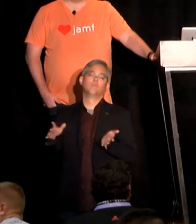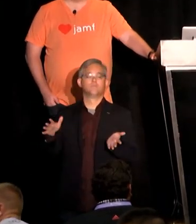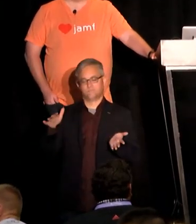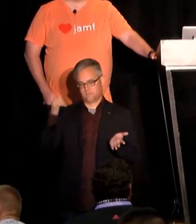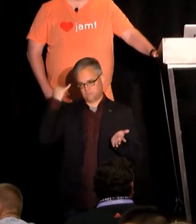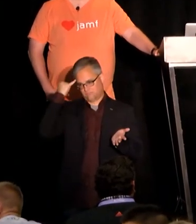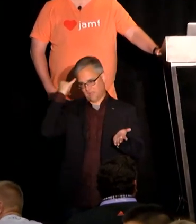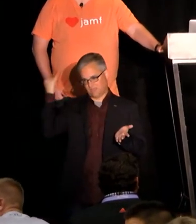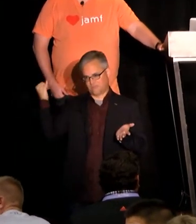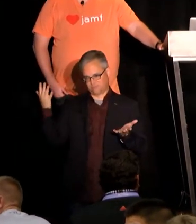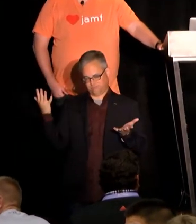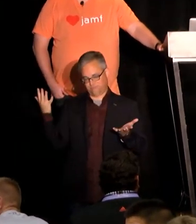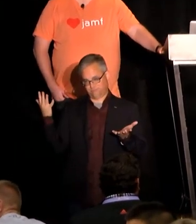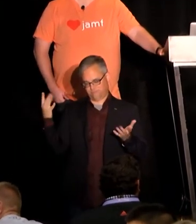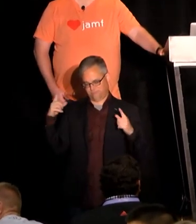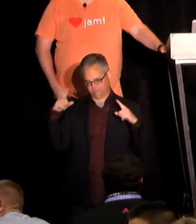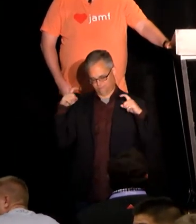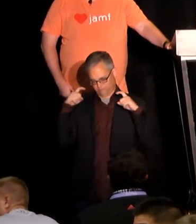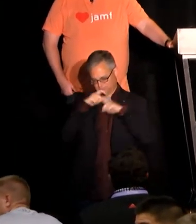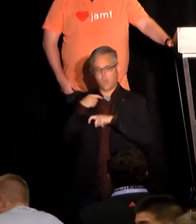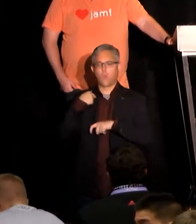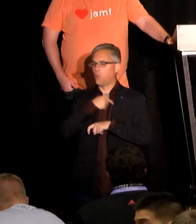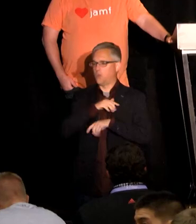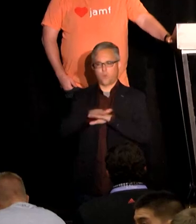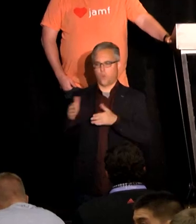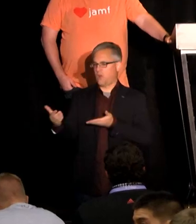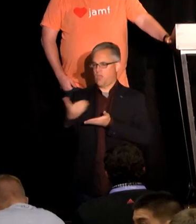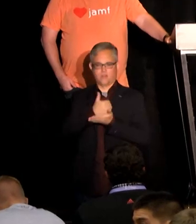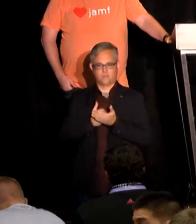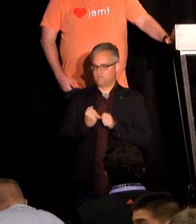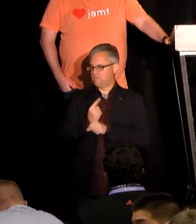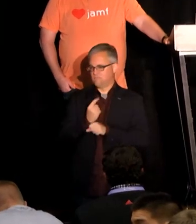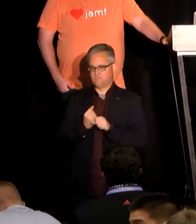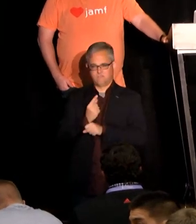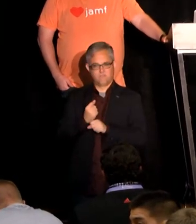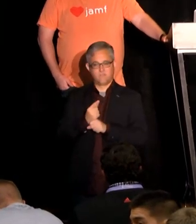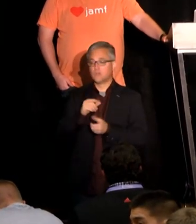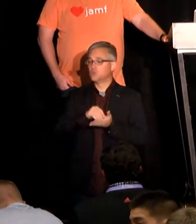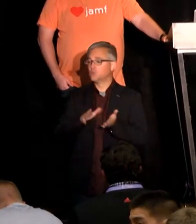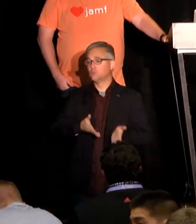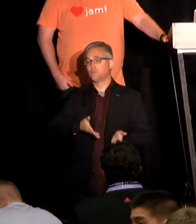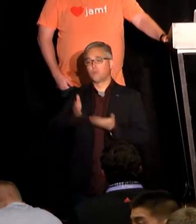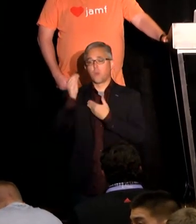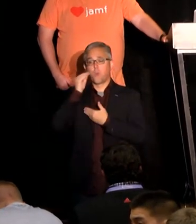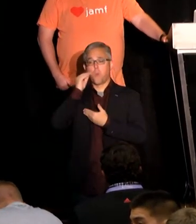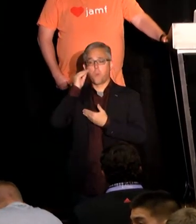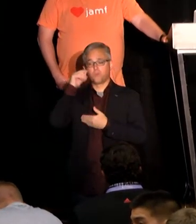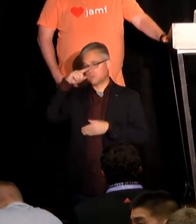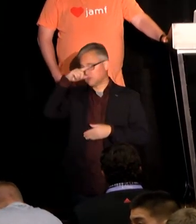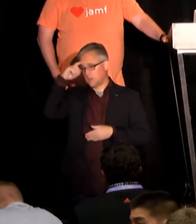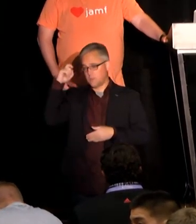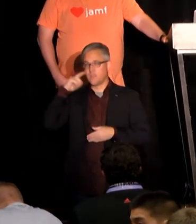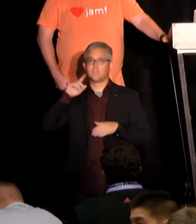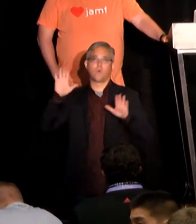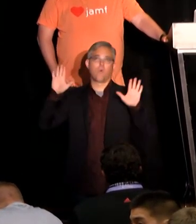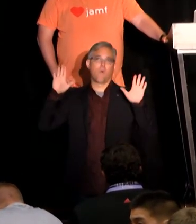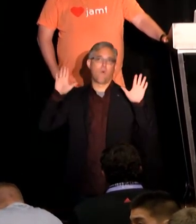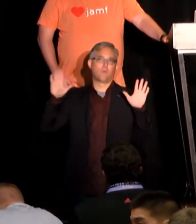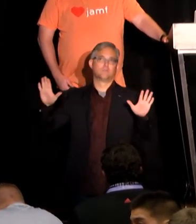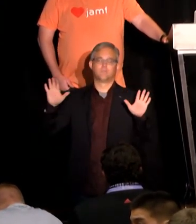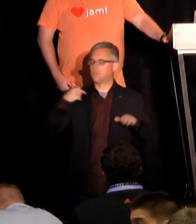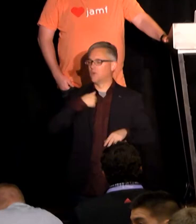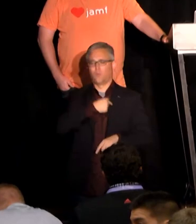you know, be an issue. We actually do not collect them at the end of each year. Students take them home over the summer, which is awesome because we just